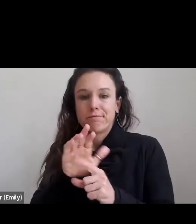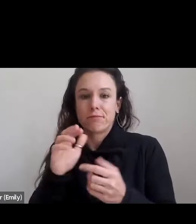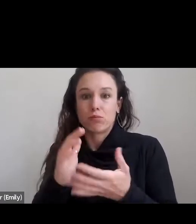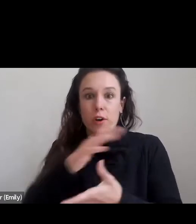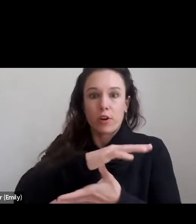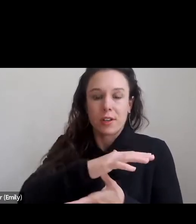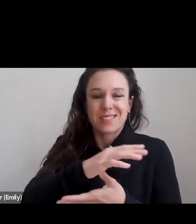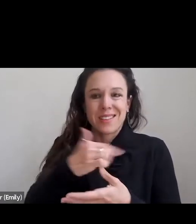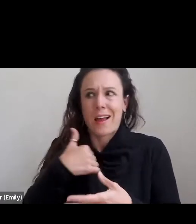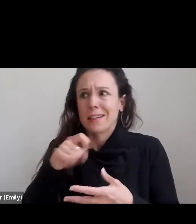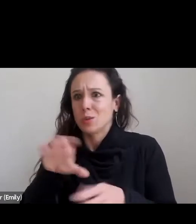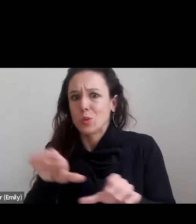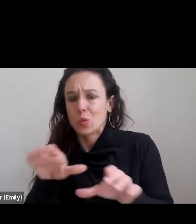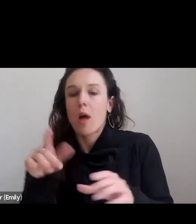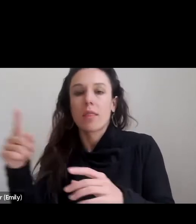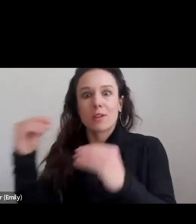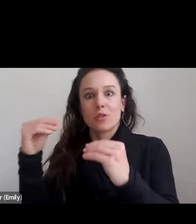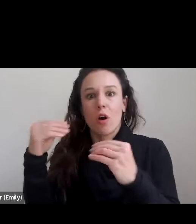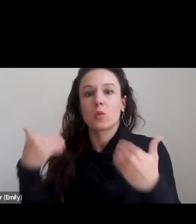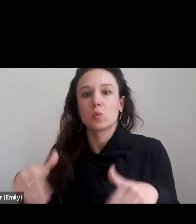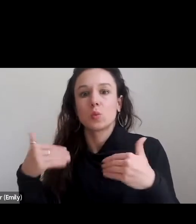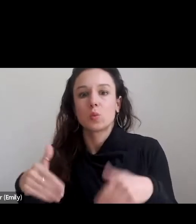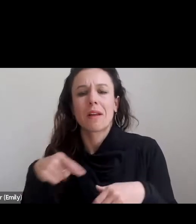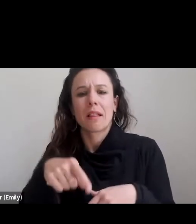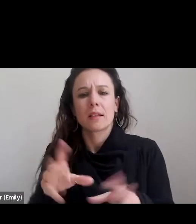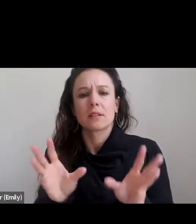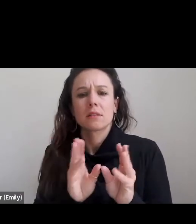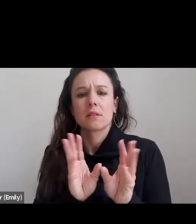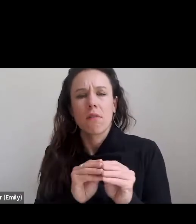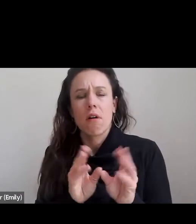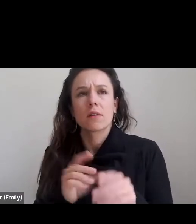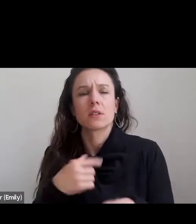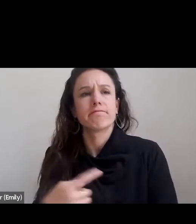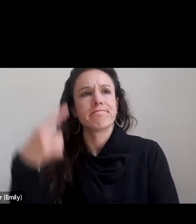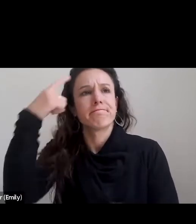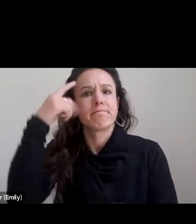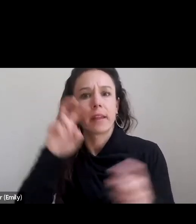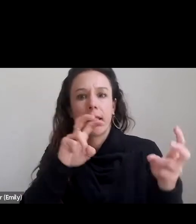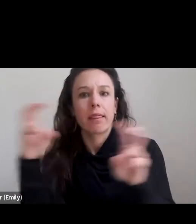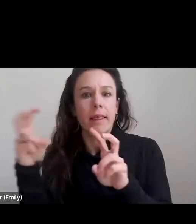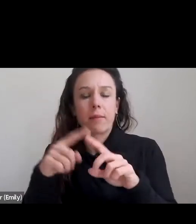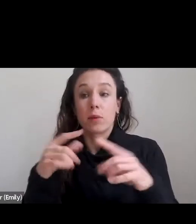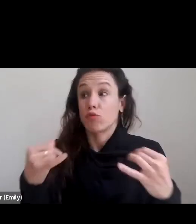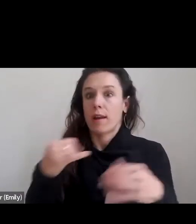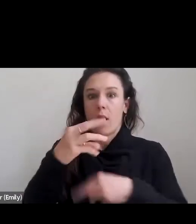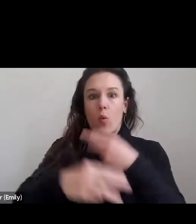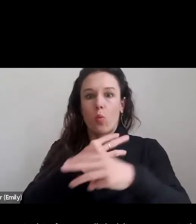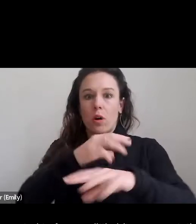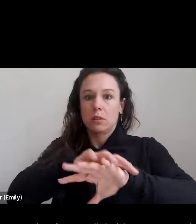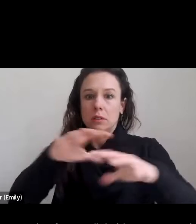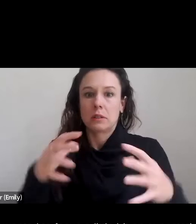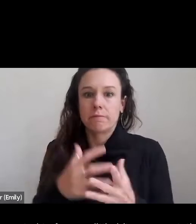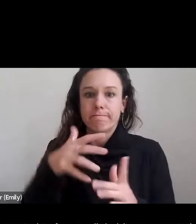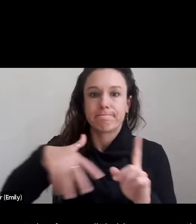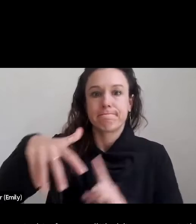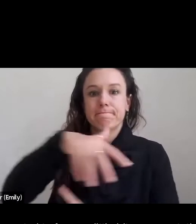doing. As I was thinking about this conference and the theme, the world around us right now, I wanted